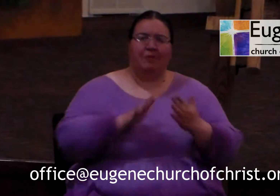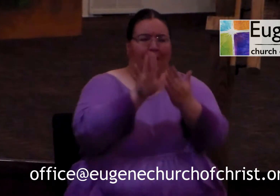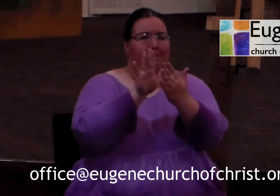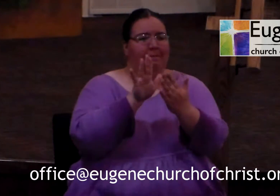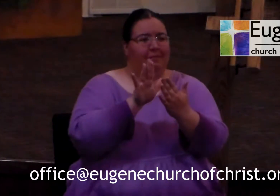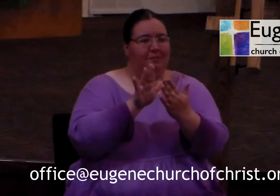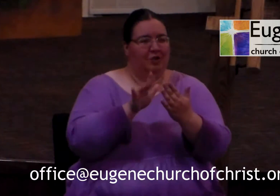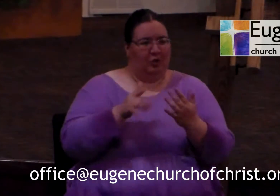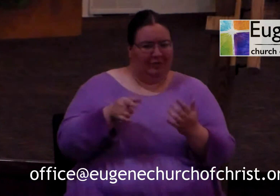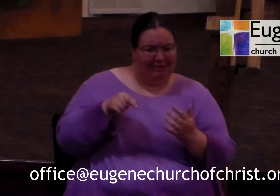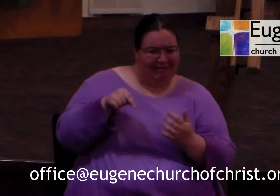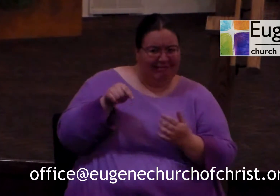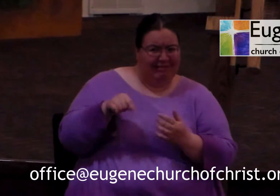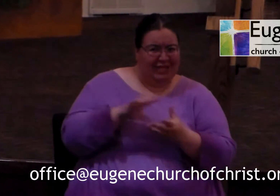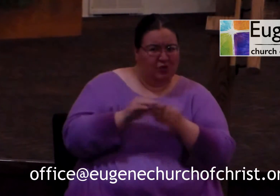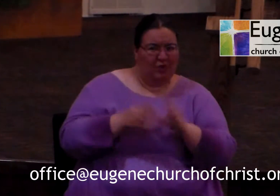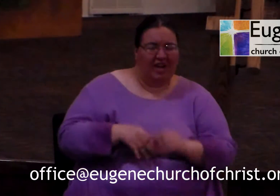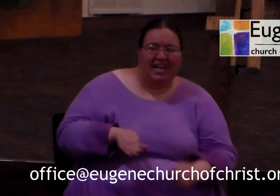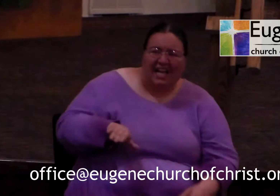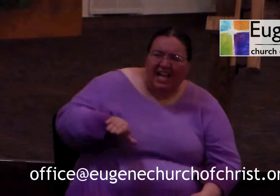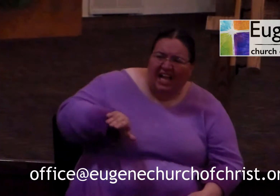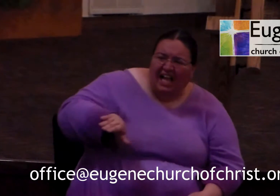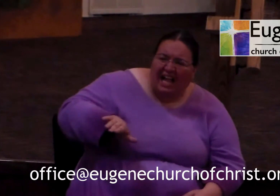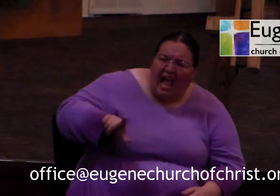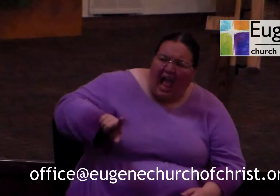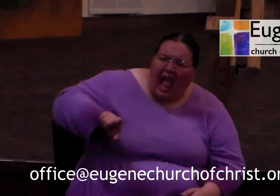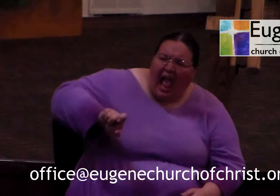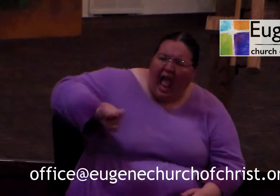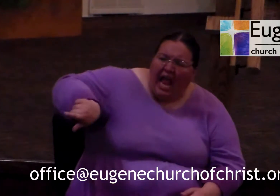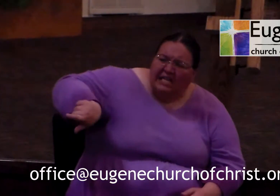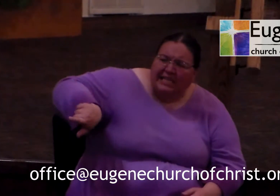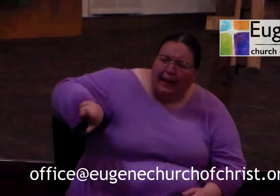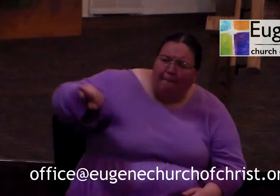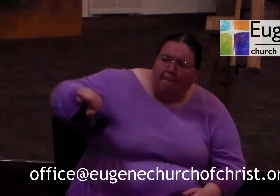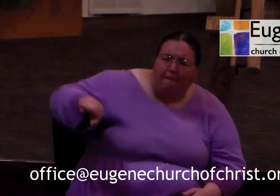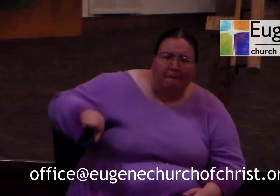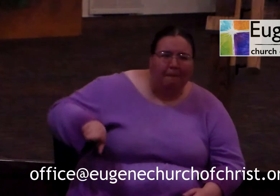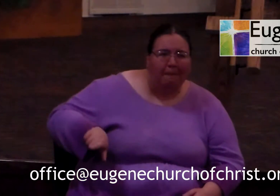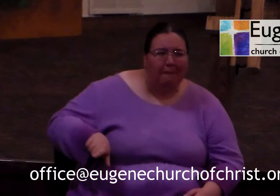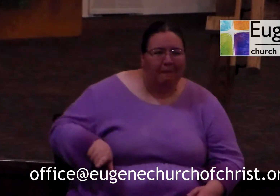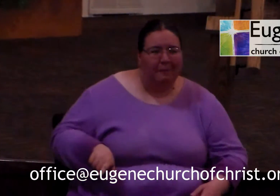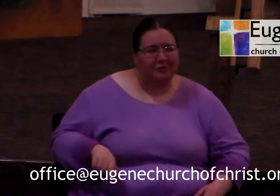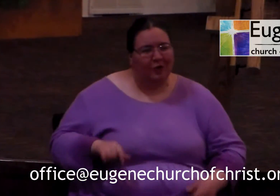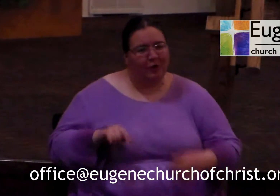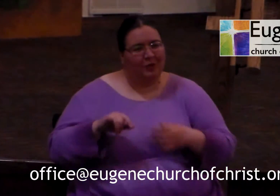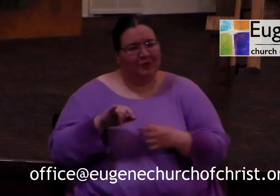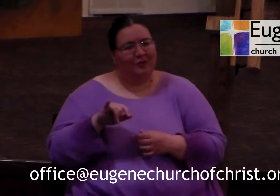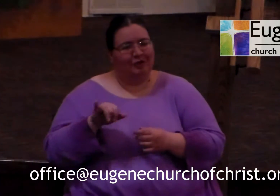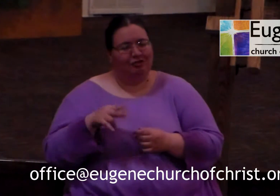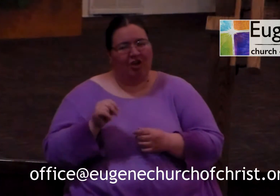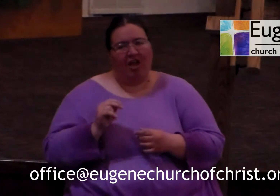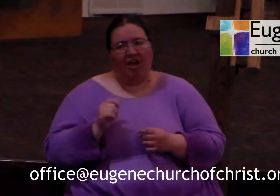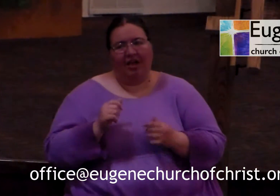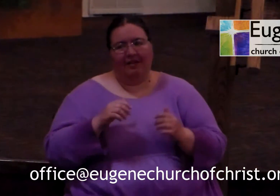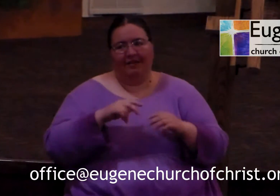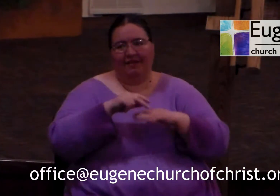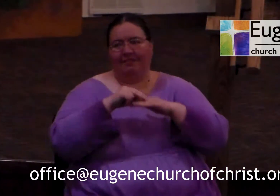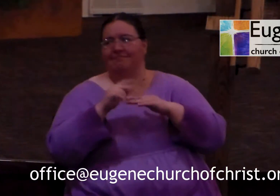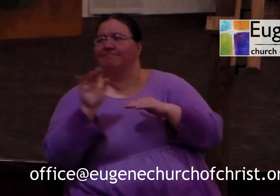So leaning back against Jesus, he asked him, "Lord, who is it?" And Jesus answered, "It is the one